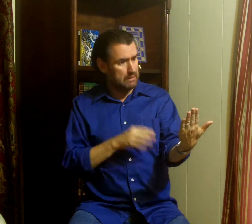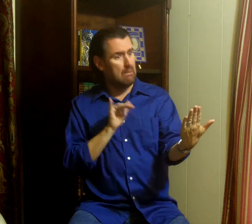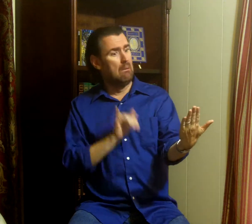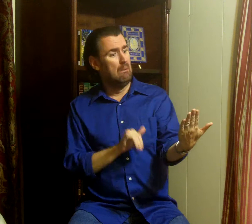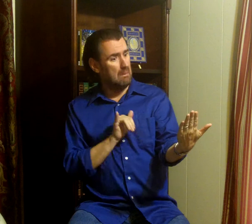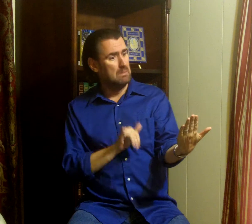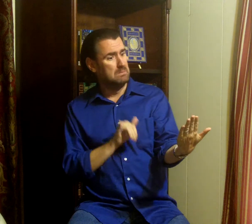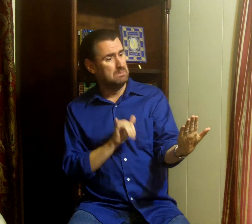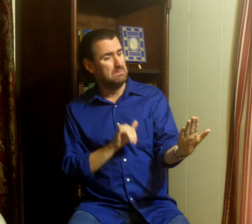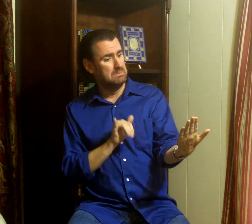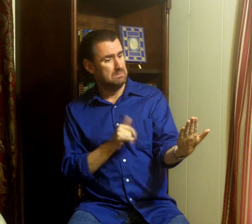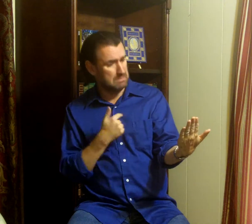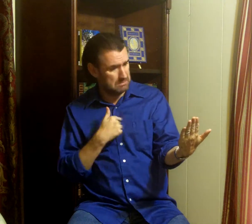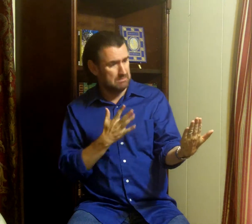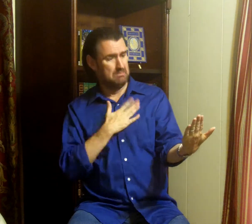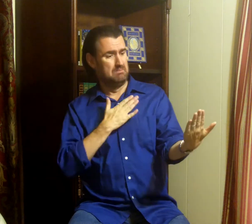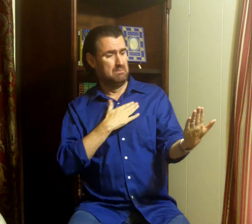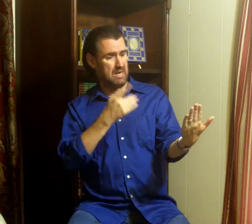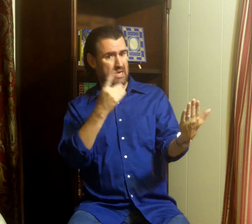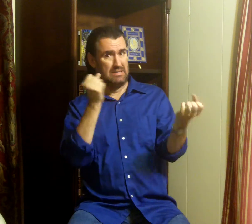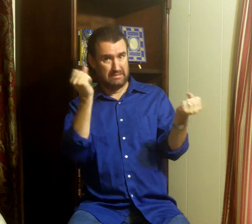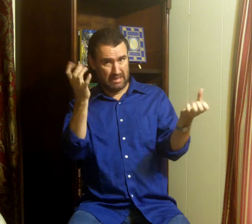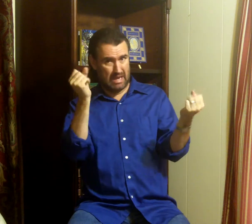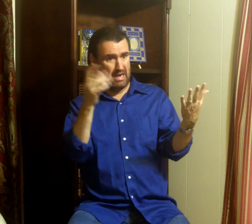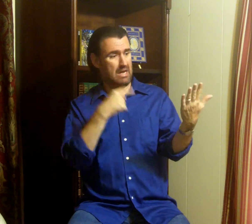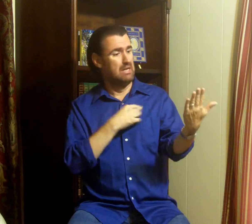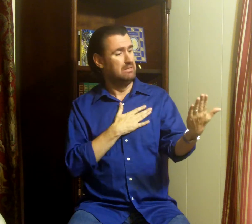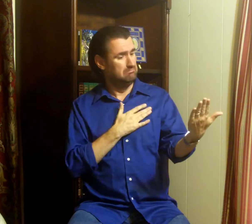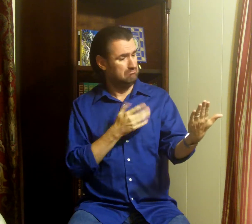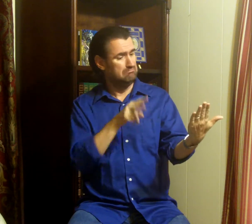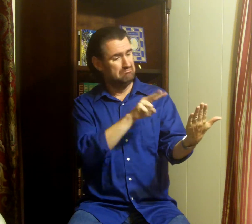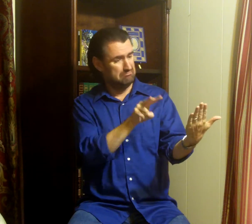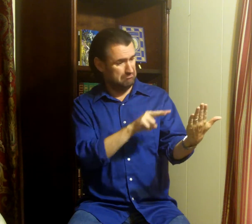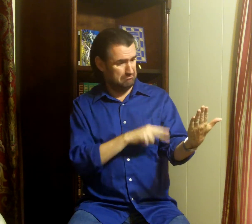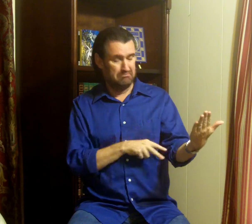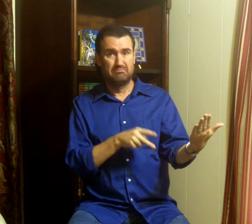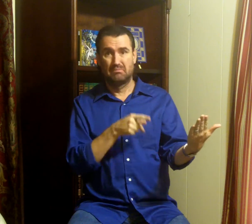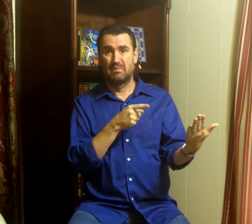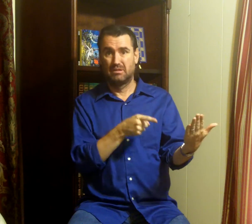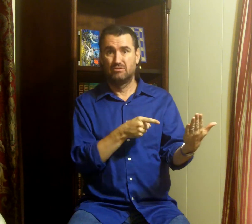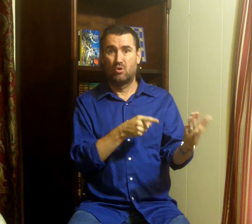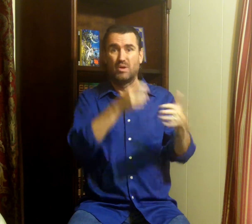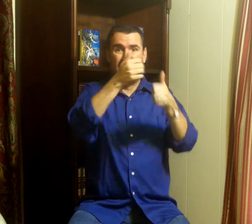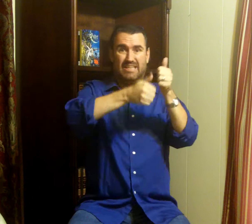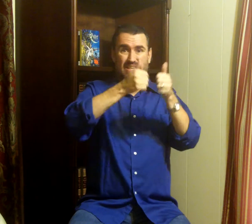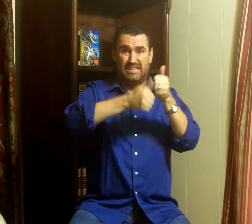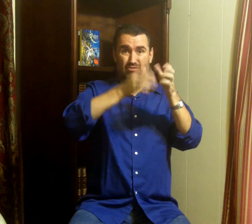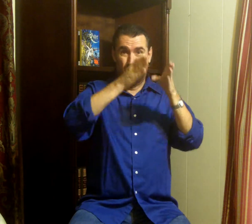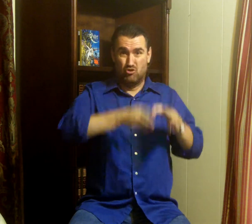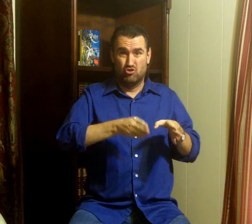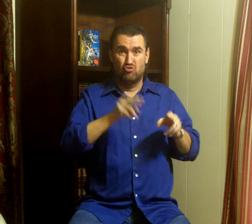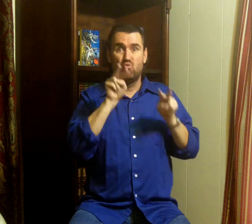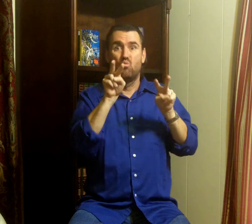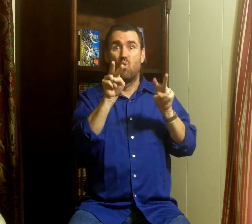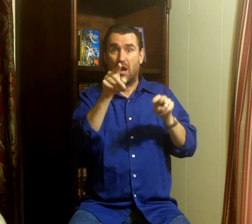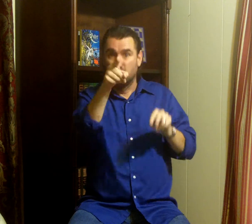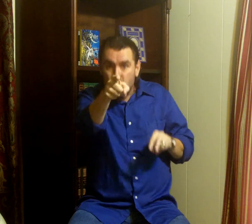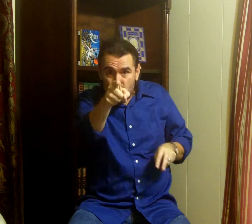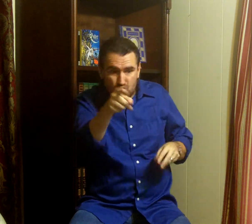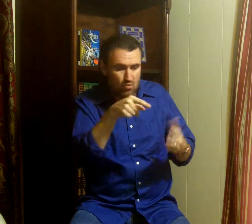they don't actually even summarize the comments. They give you each evaluator's comments in whole, so you'll see